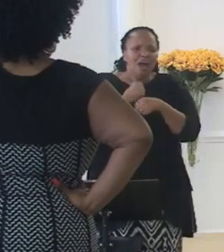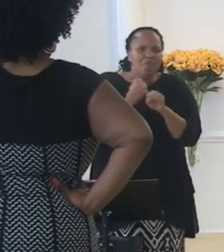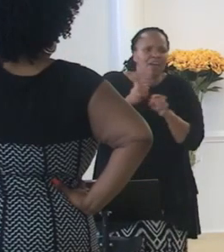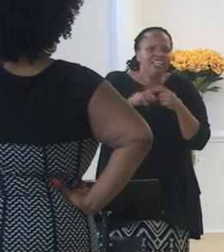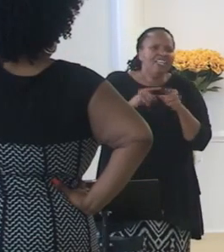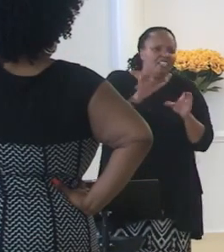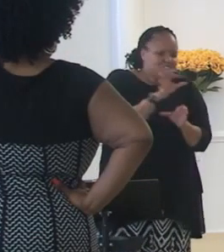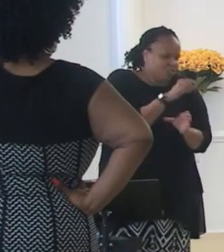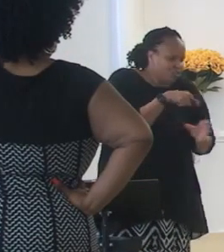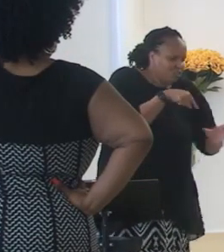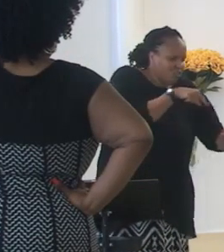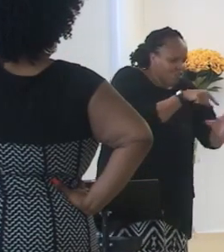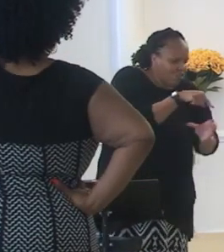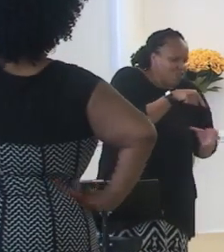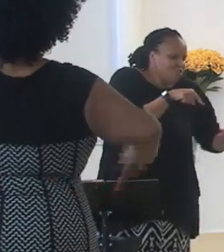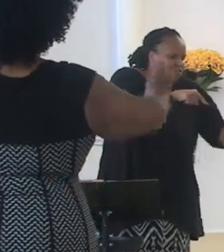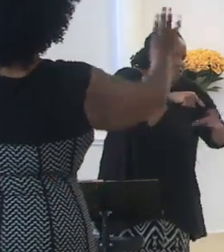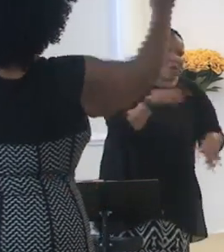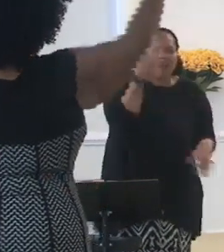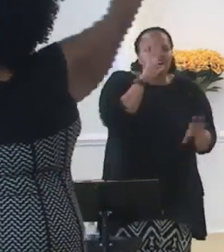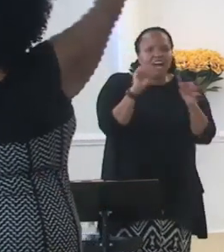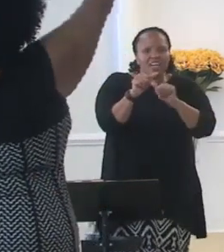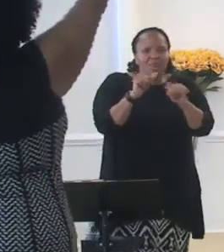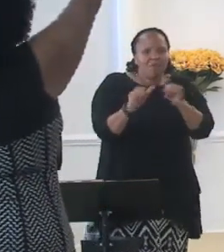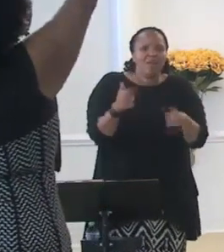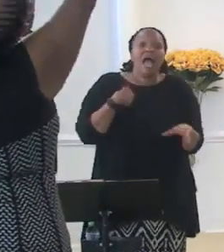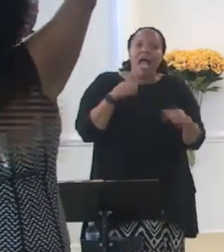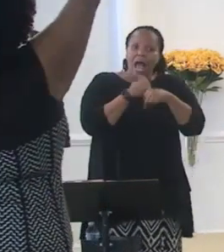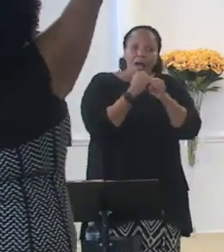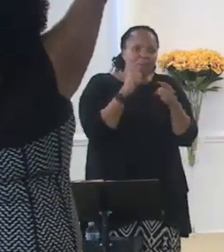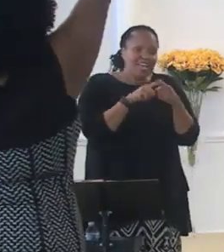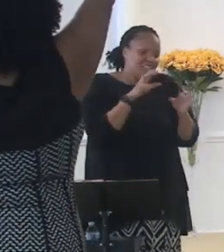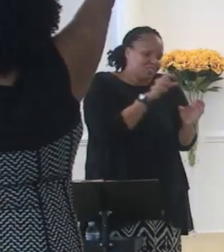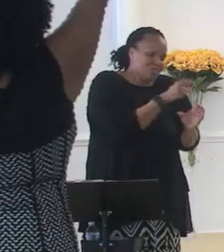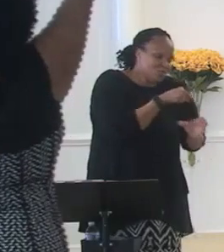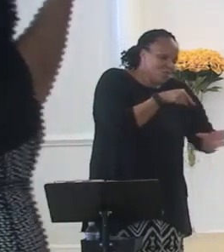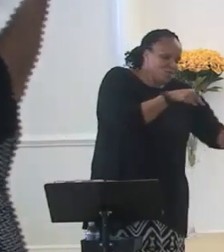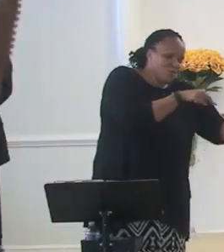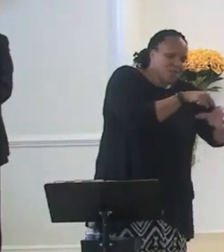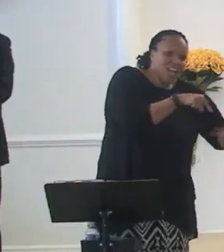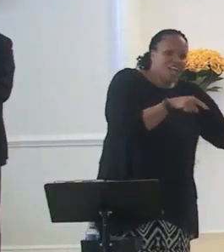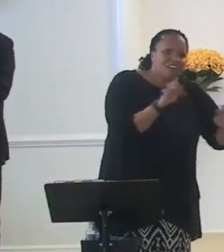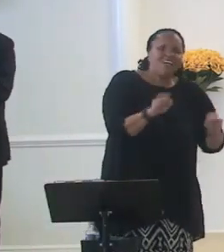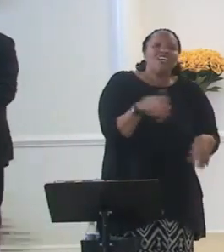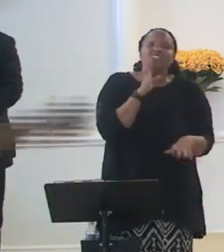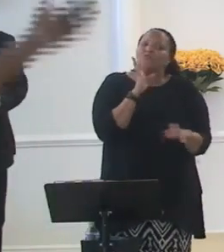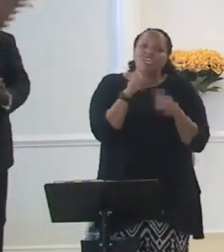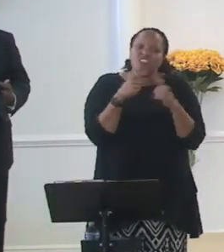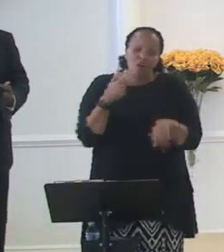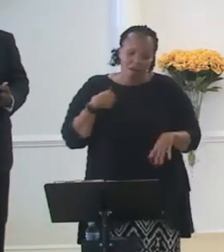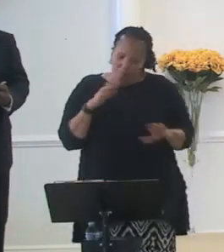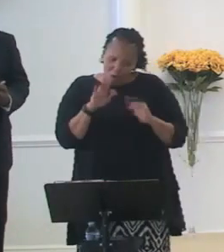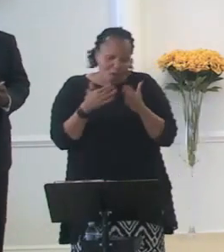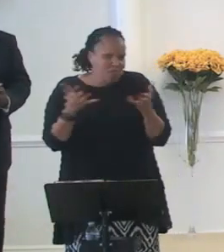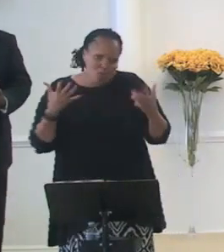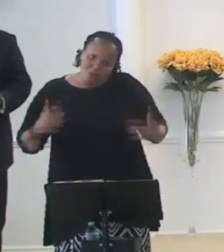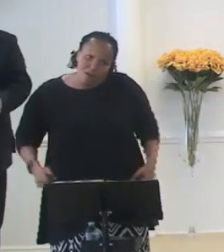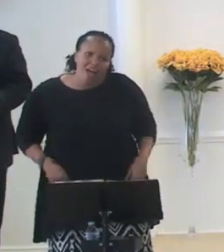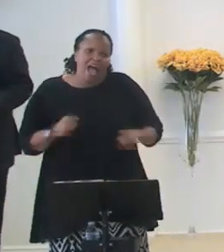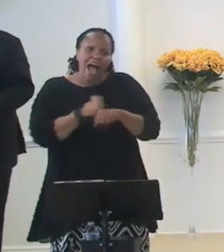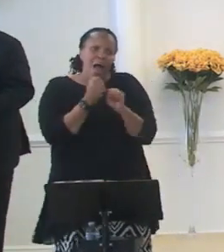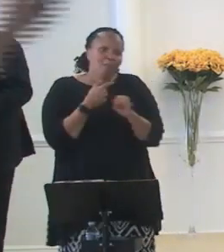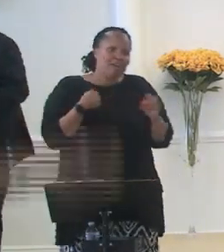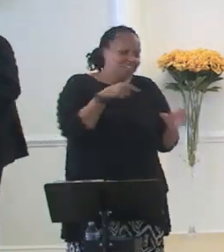will, there is an upside. Look at somebody say, I made it to the will. You can talk about me all you want. I made it to the